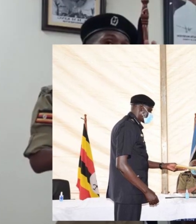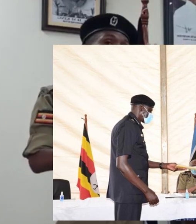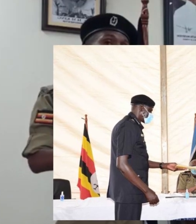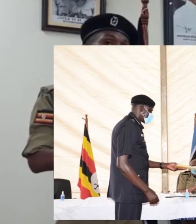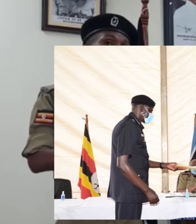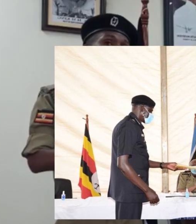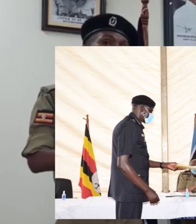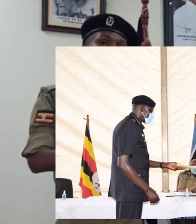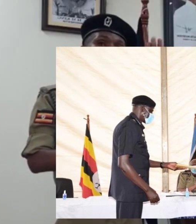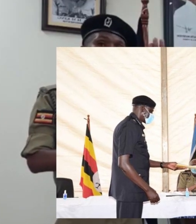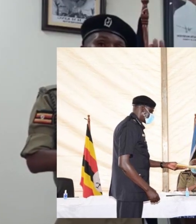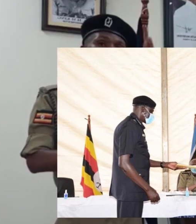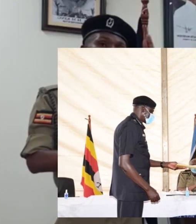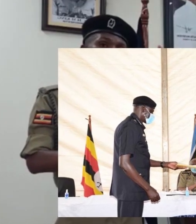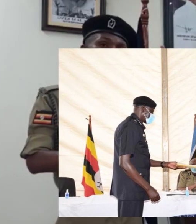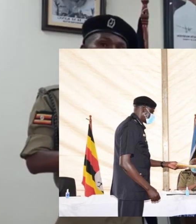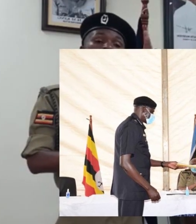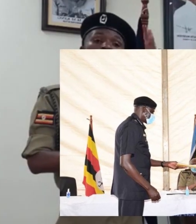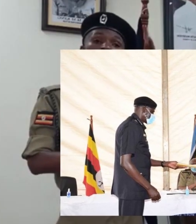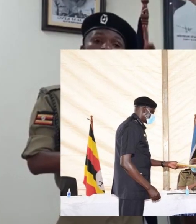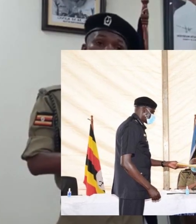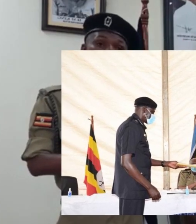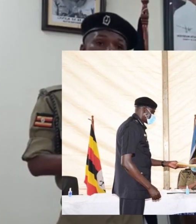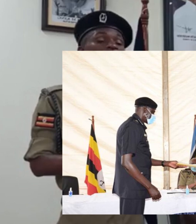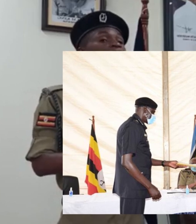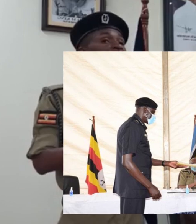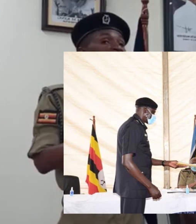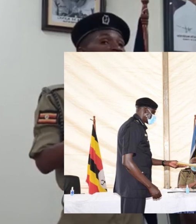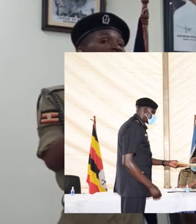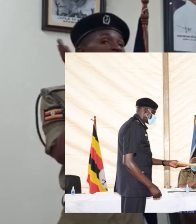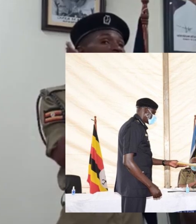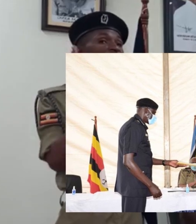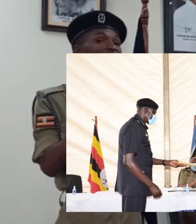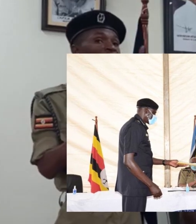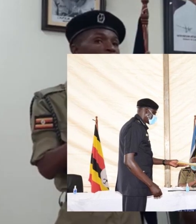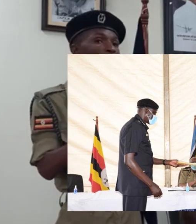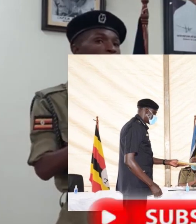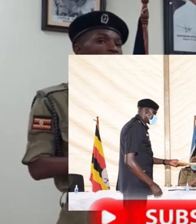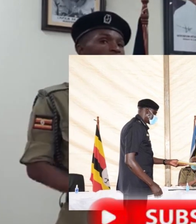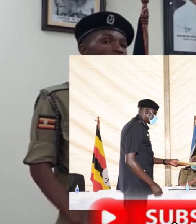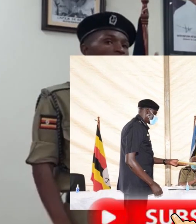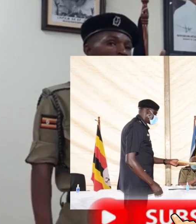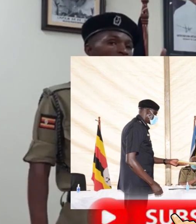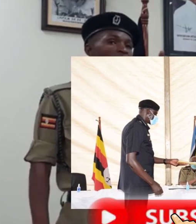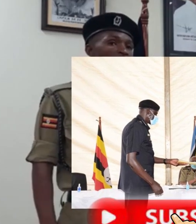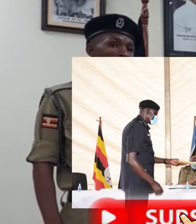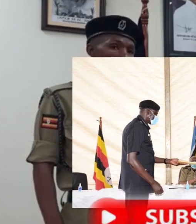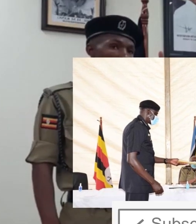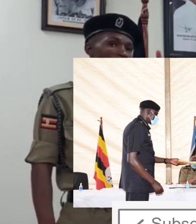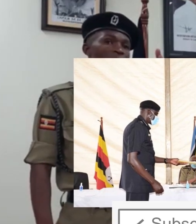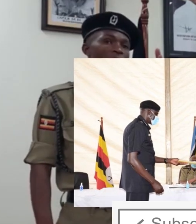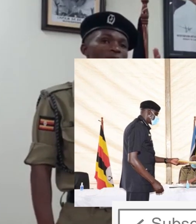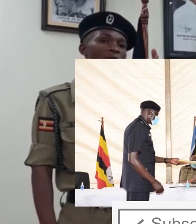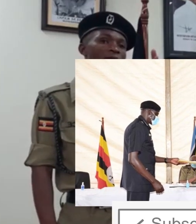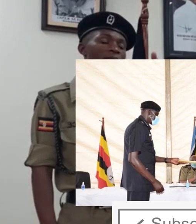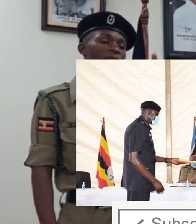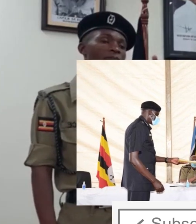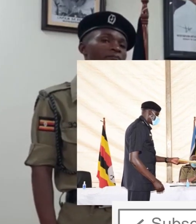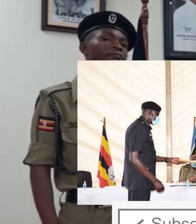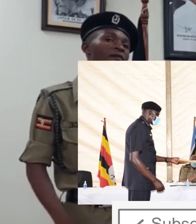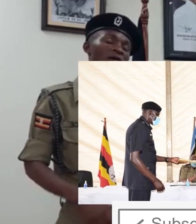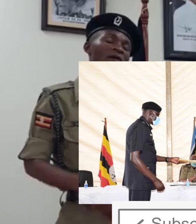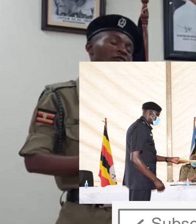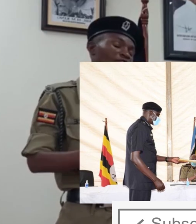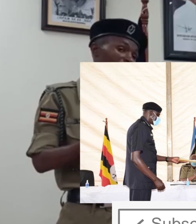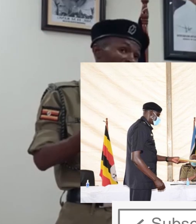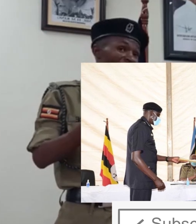Kampala tutwalibwe ku kyalo gy'azaalibwa ekyalo bakiyita Baibir ekisangibwa mu disitulikiti